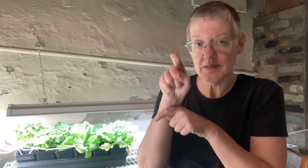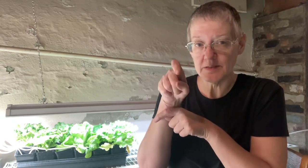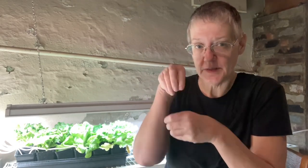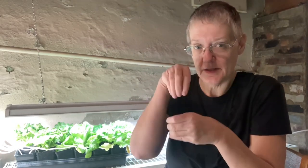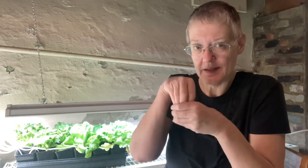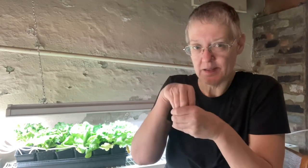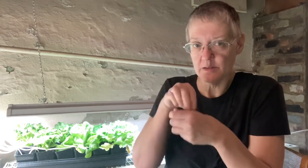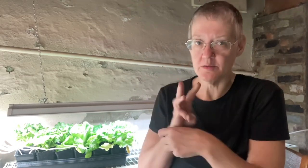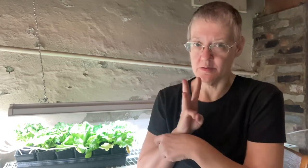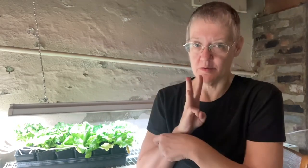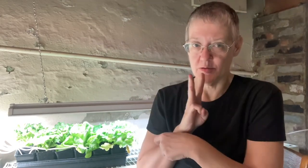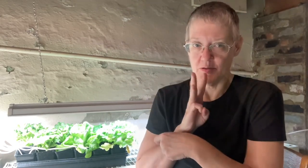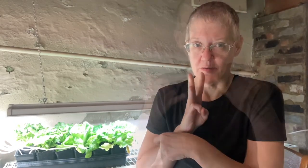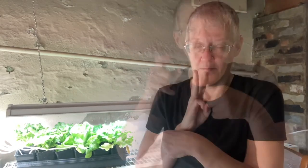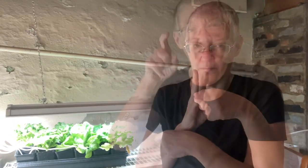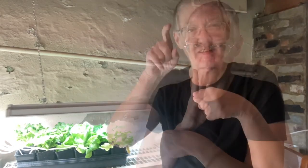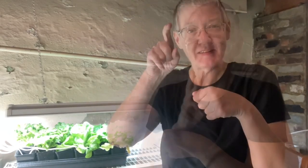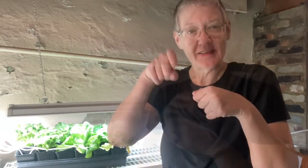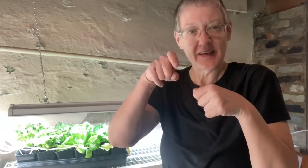the water.